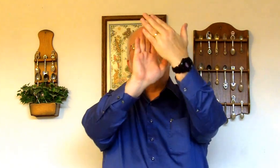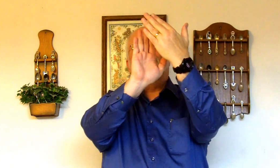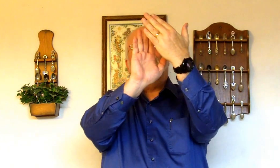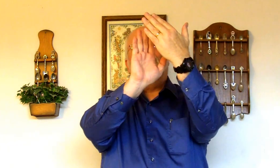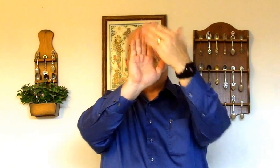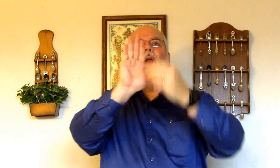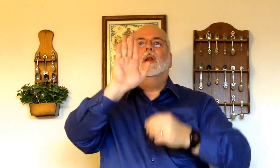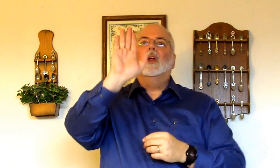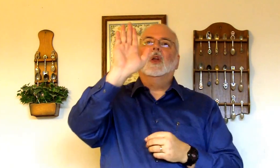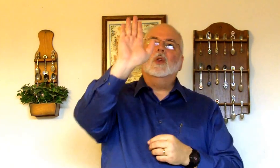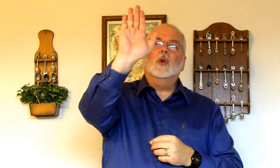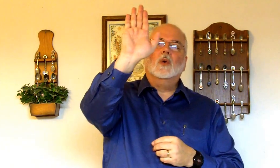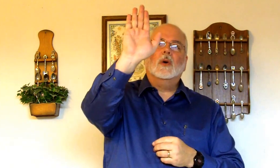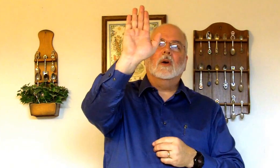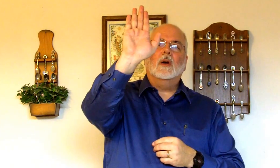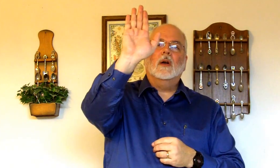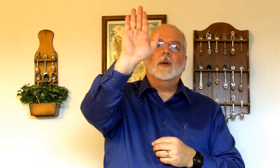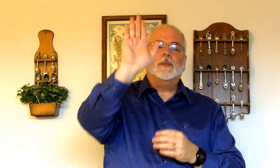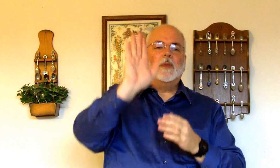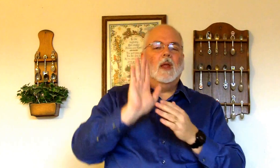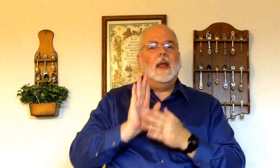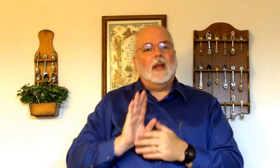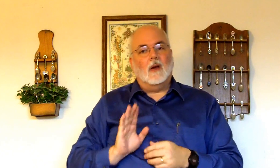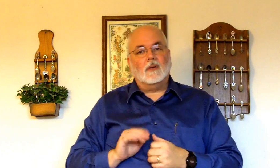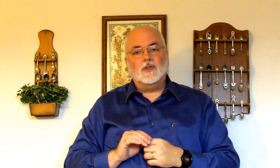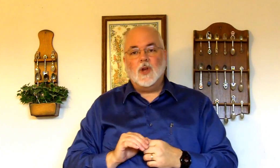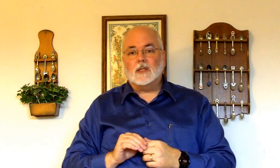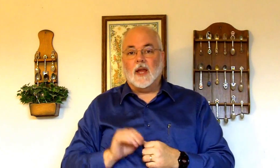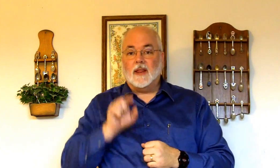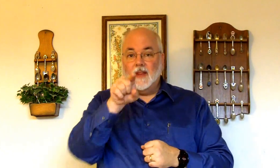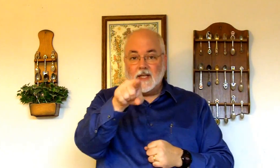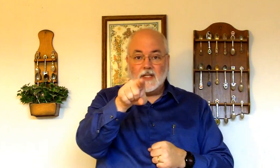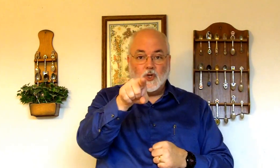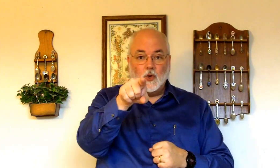before your. Now, just like this is you.